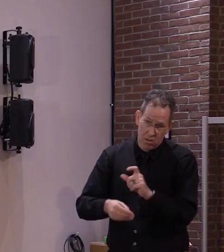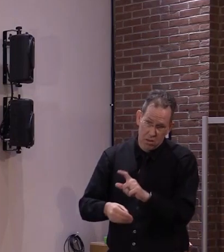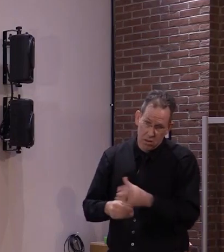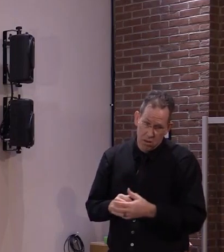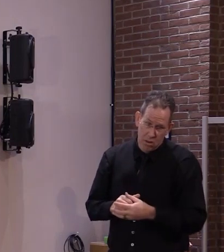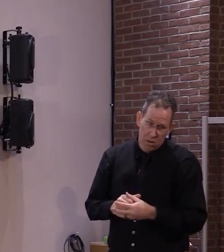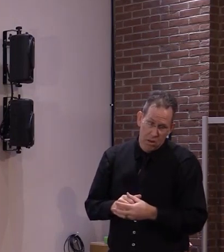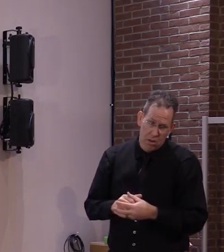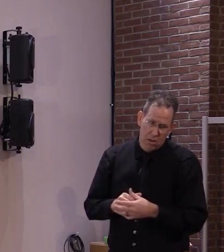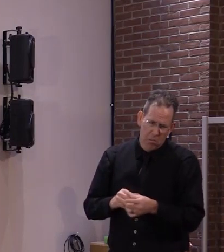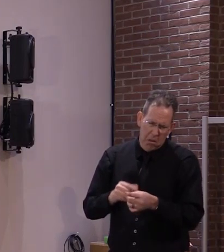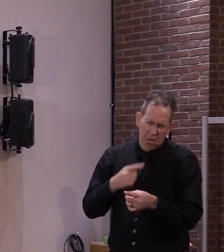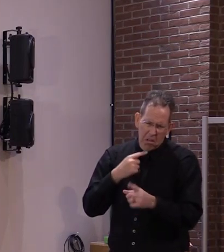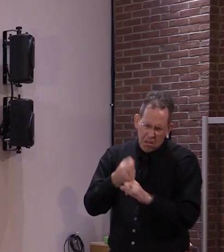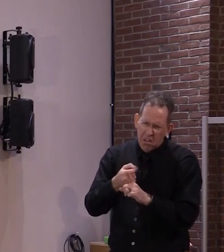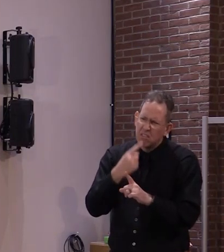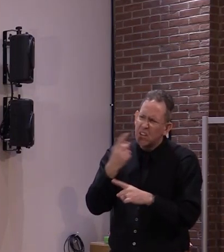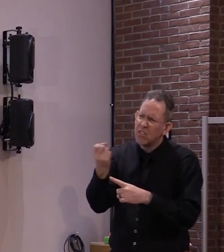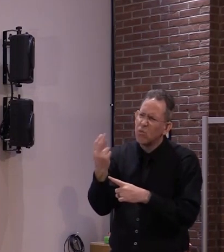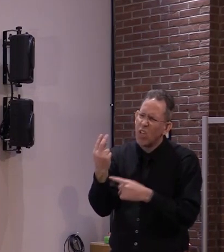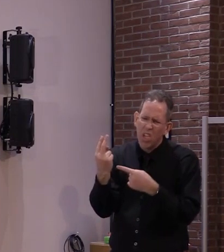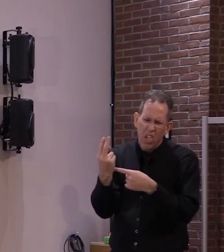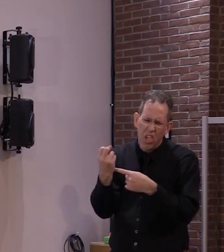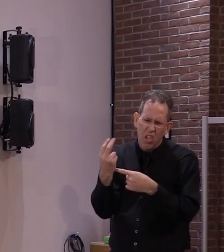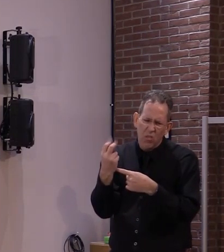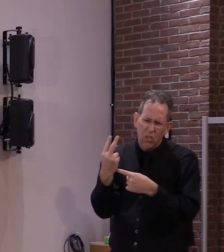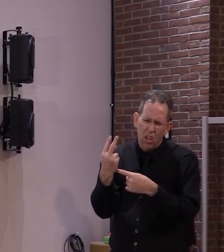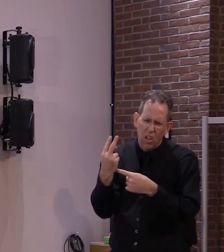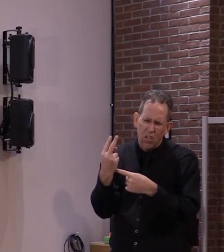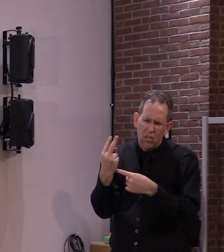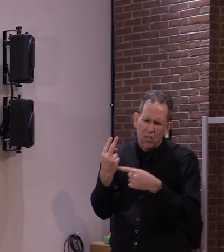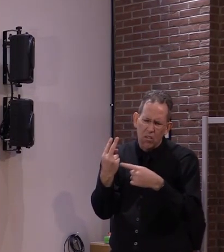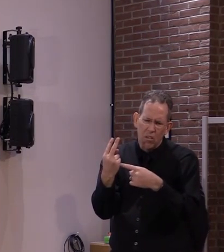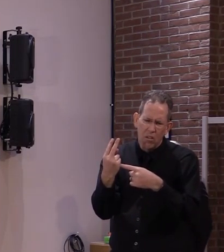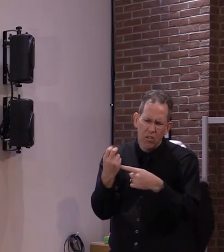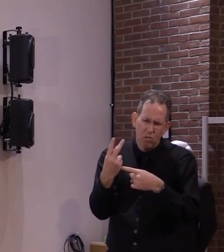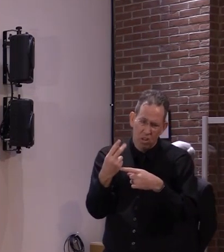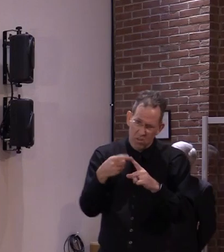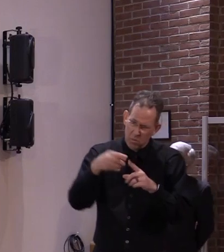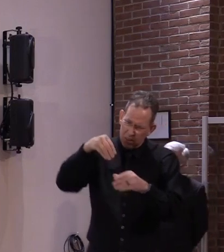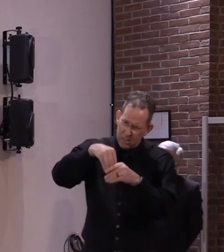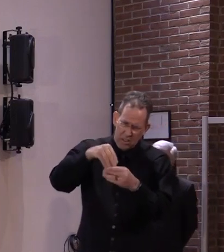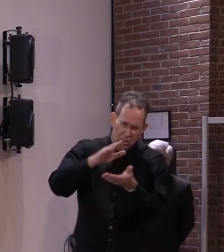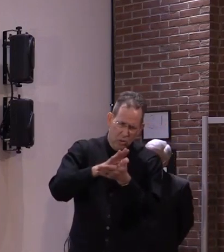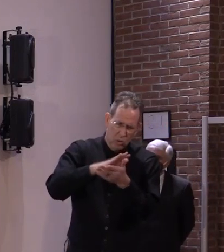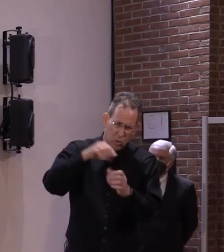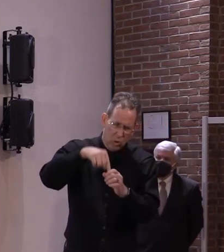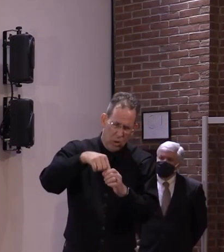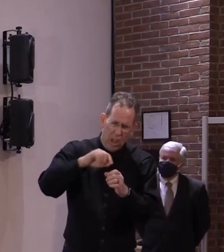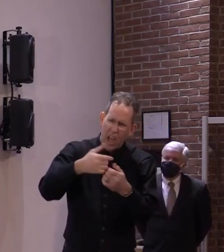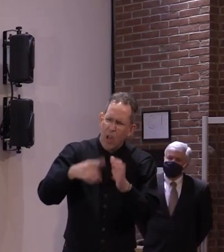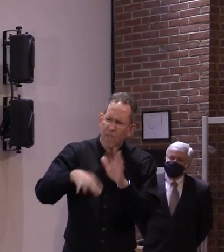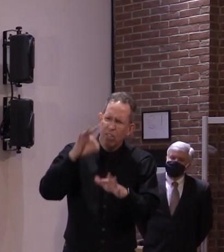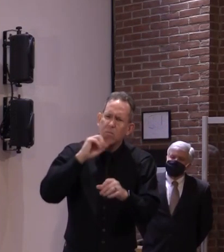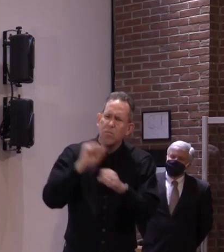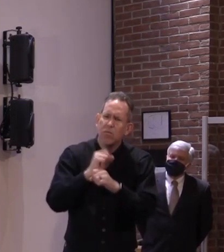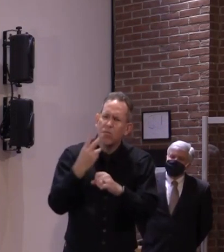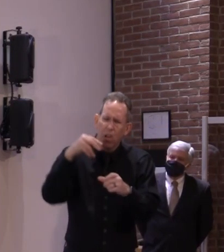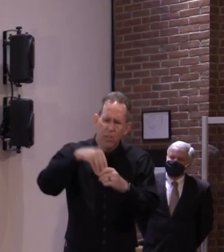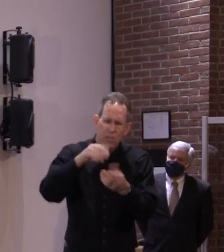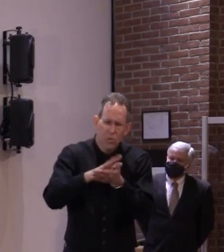any reason that you guys are investigating as to why this could have happened? Something different about